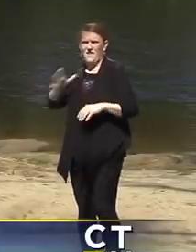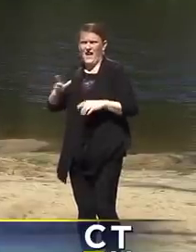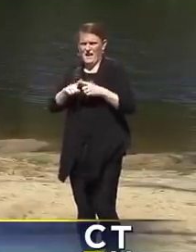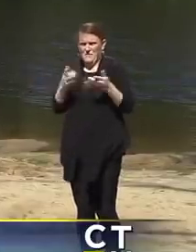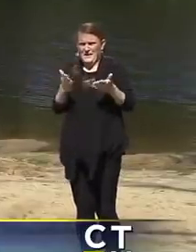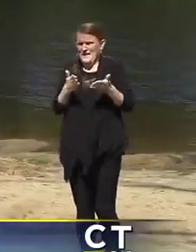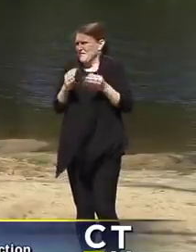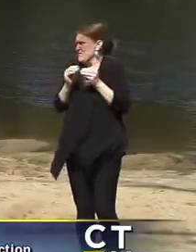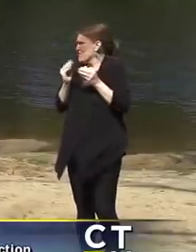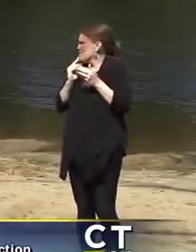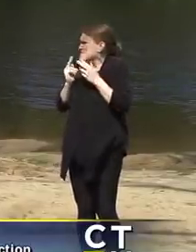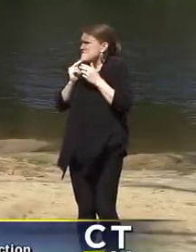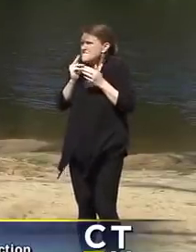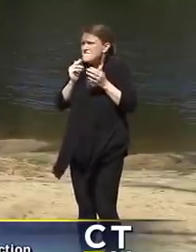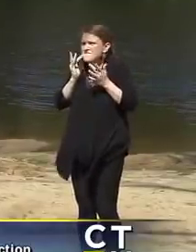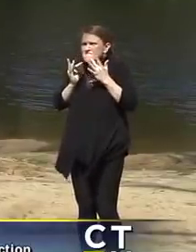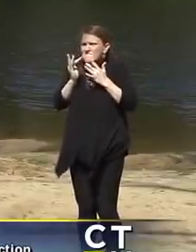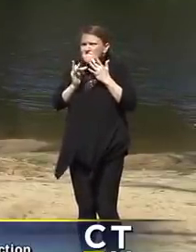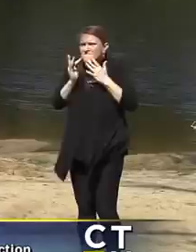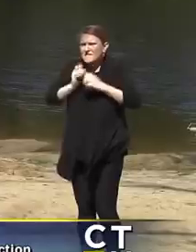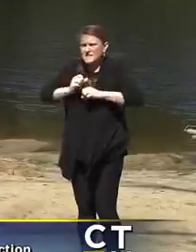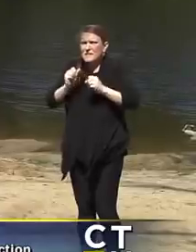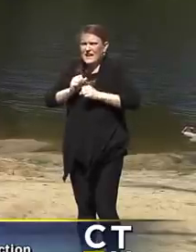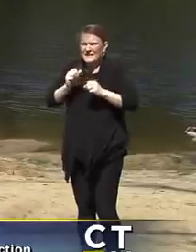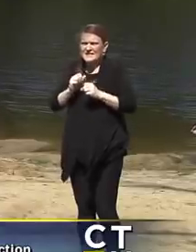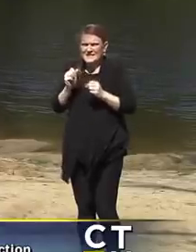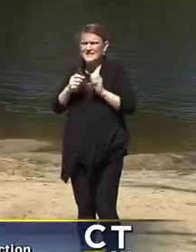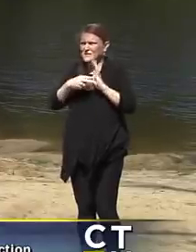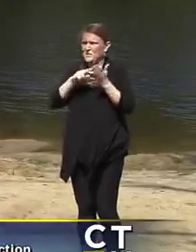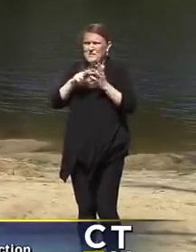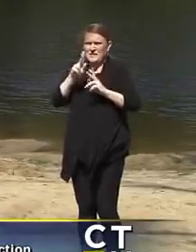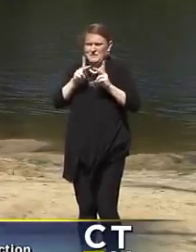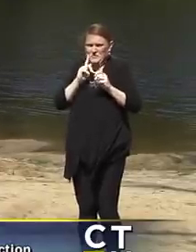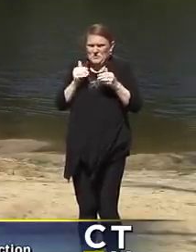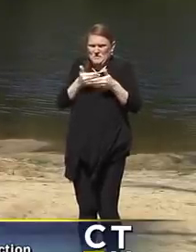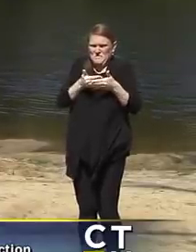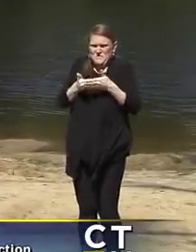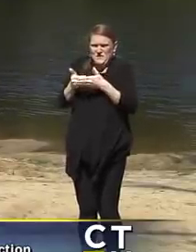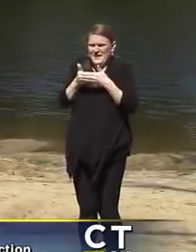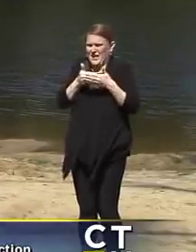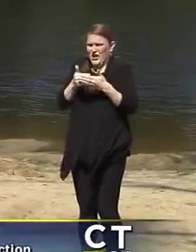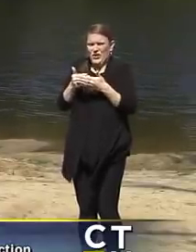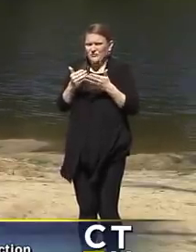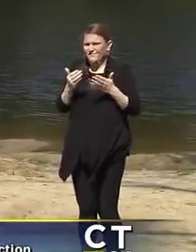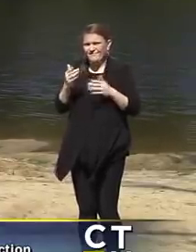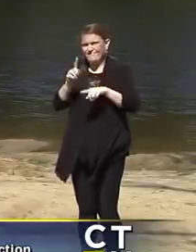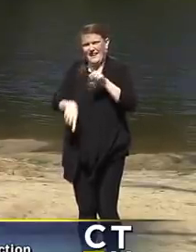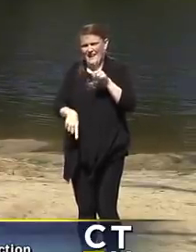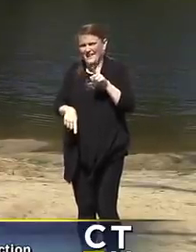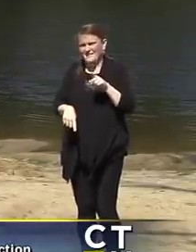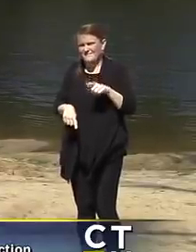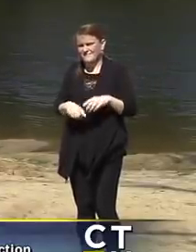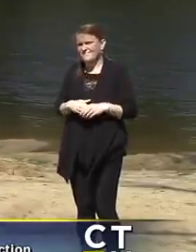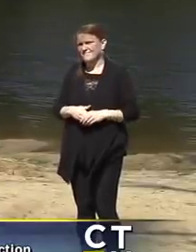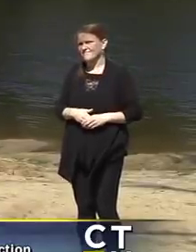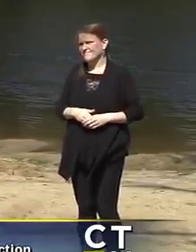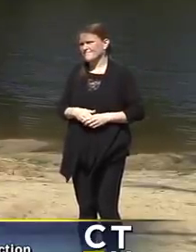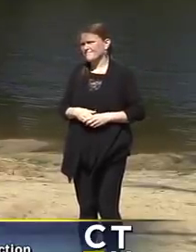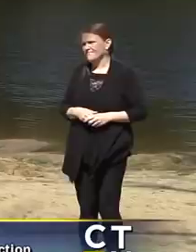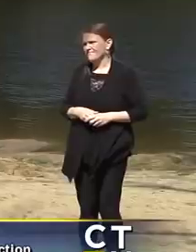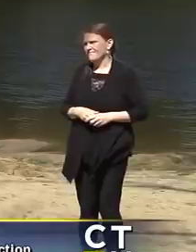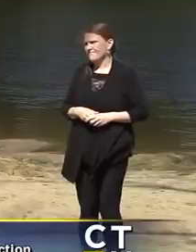But that is a little different at the shoreline parks where the beaches are much bigger and we have the ability to accommodate more people on the shore.